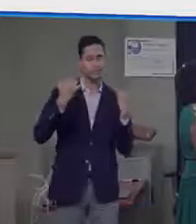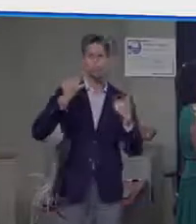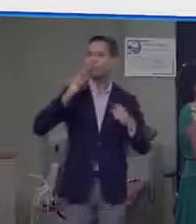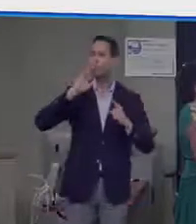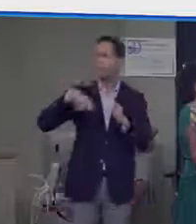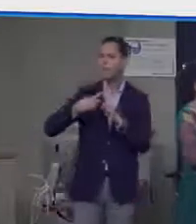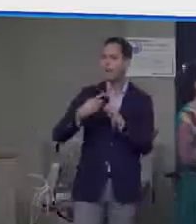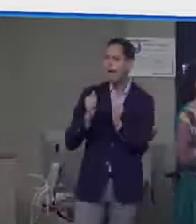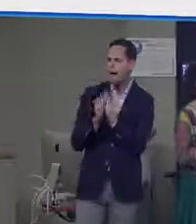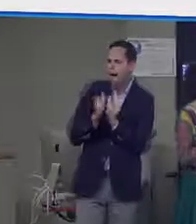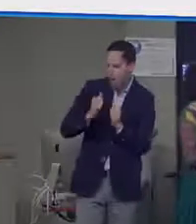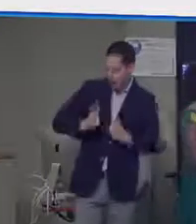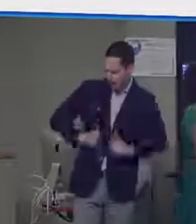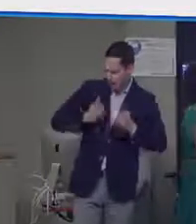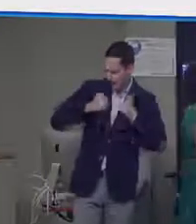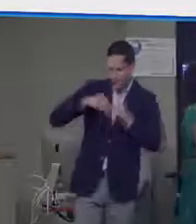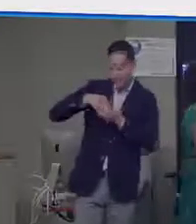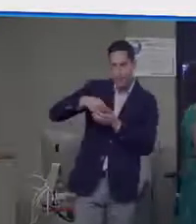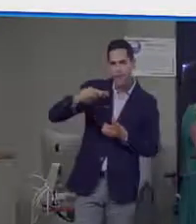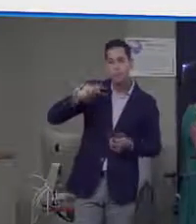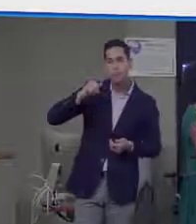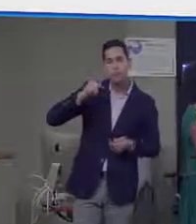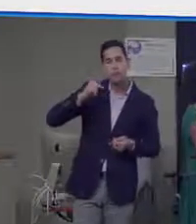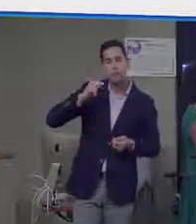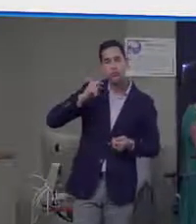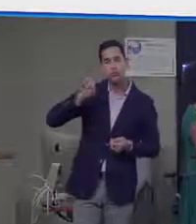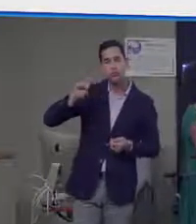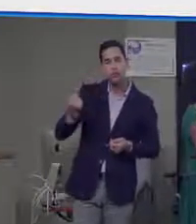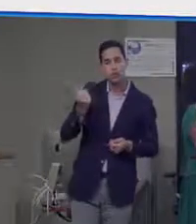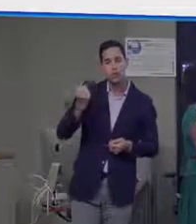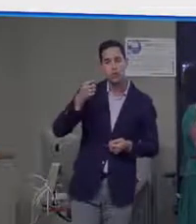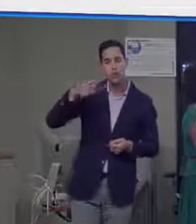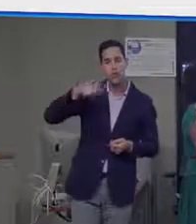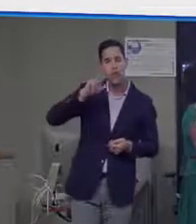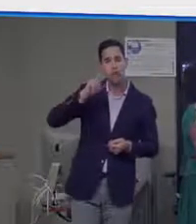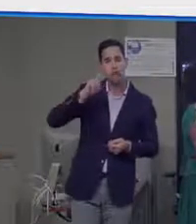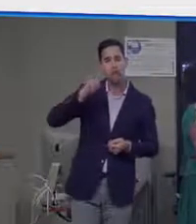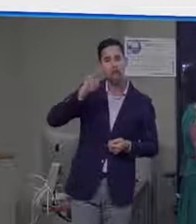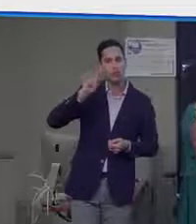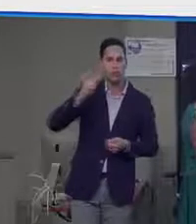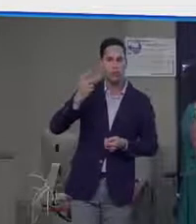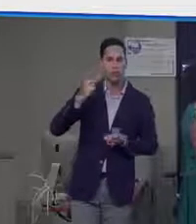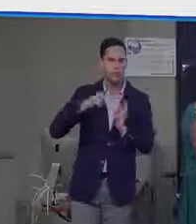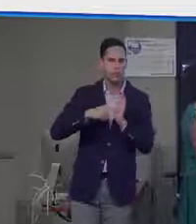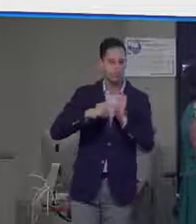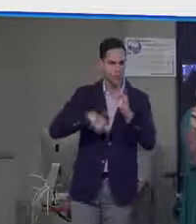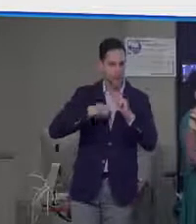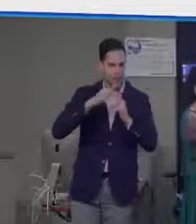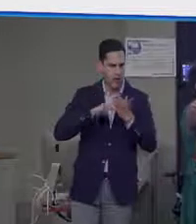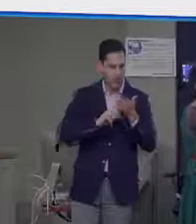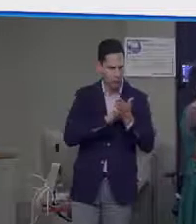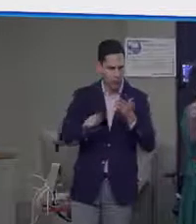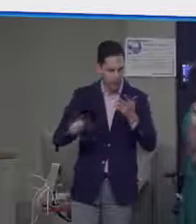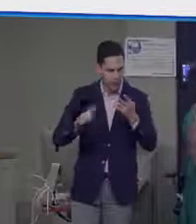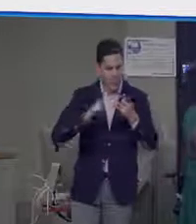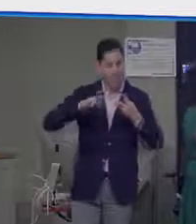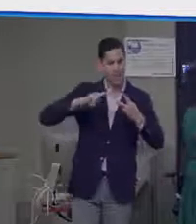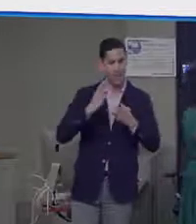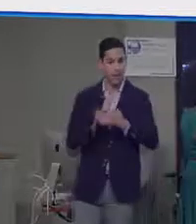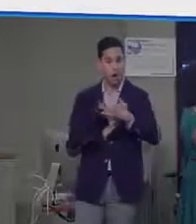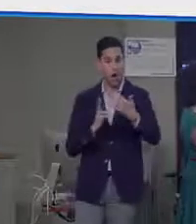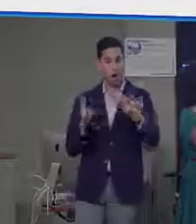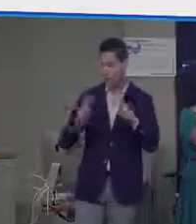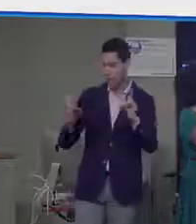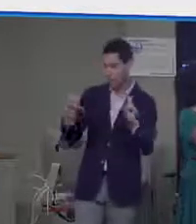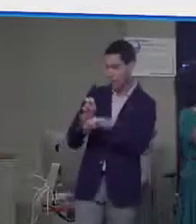3 examples in language and literacy. And a second part on, get ready to leap here, leaping beyond the